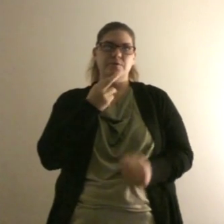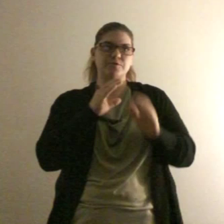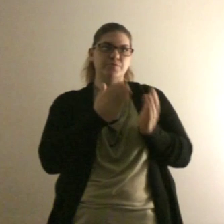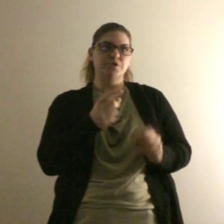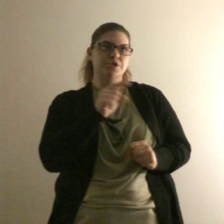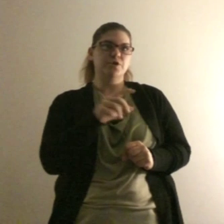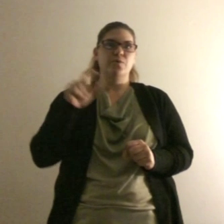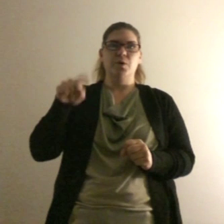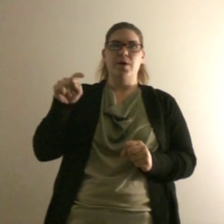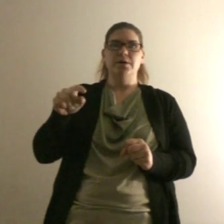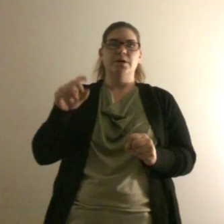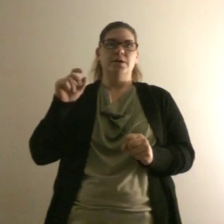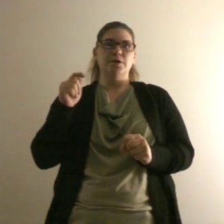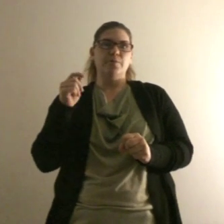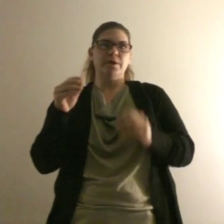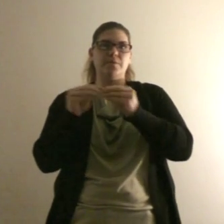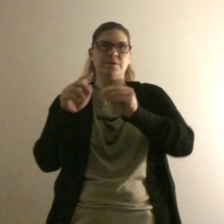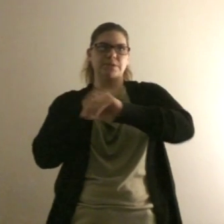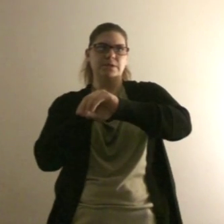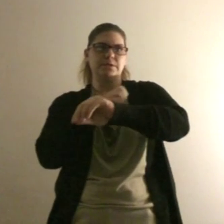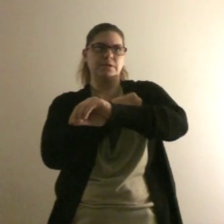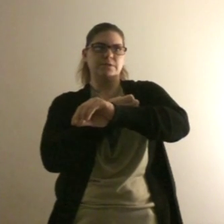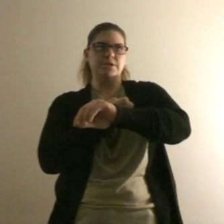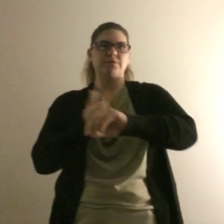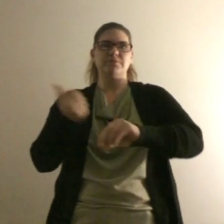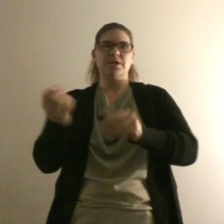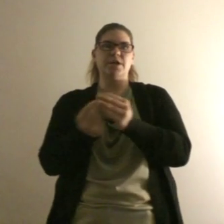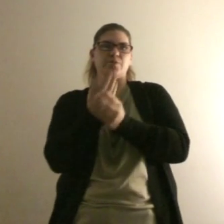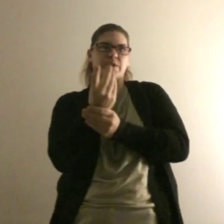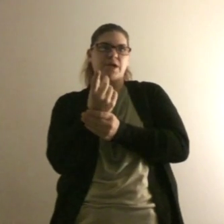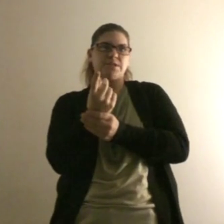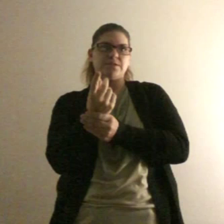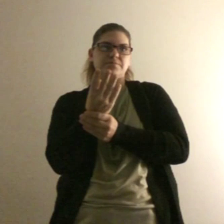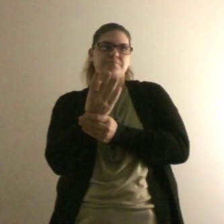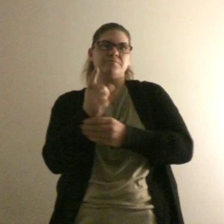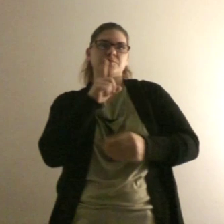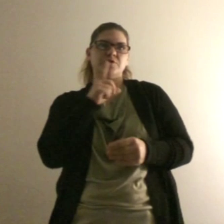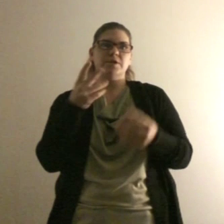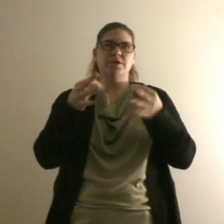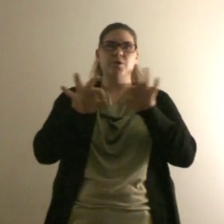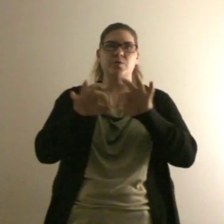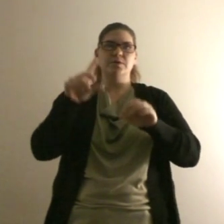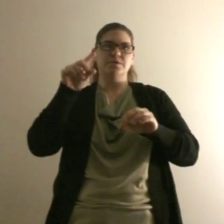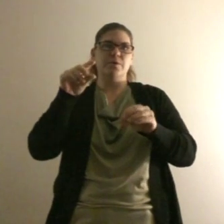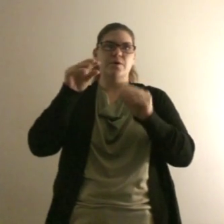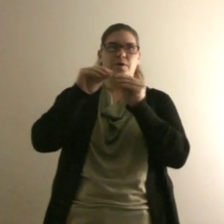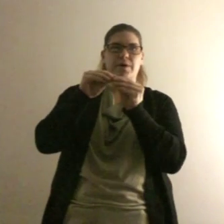rose bushes require a little more time and energy than other plants, they certainly are worth the small amount